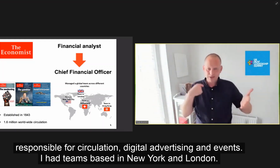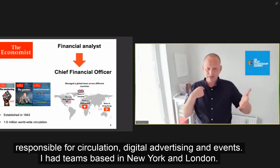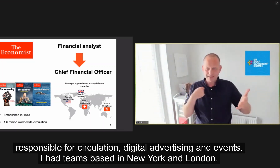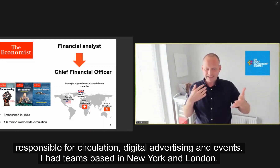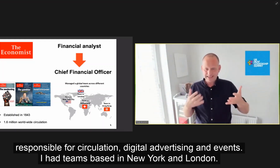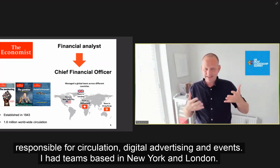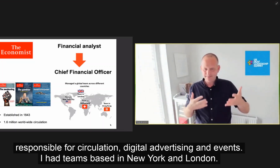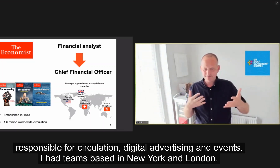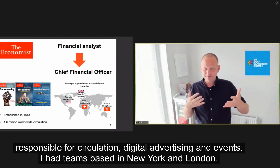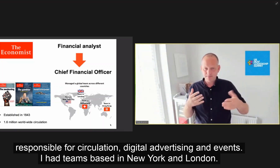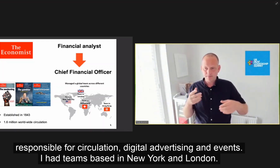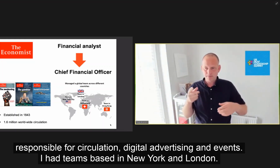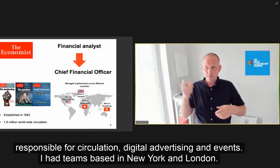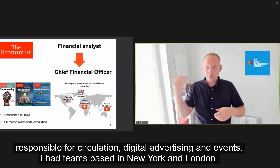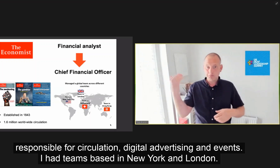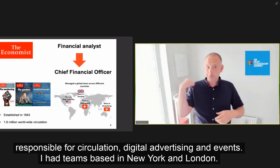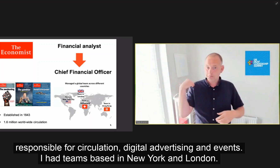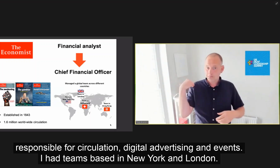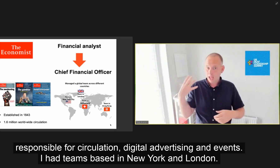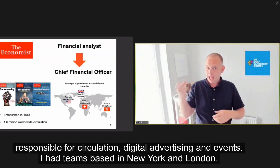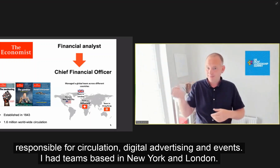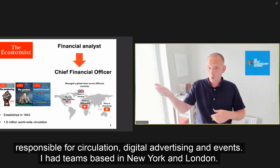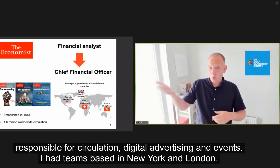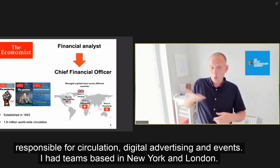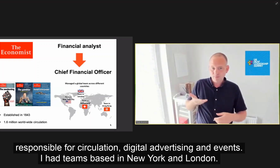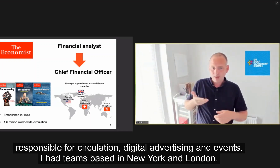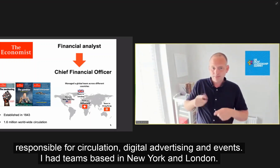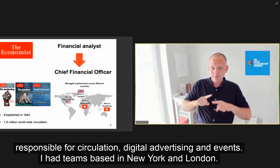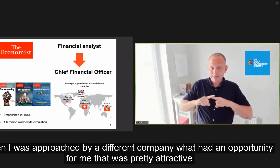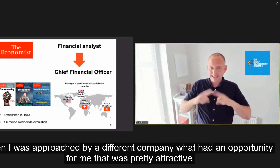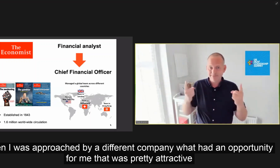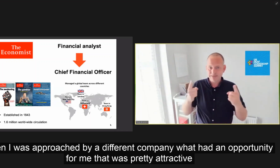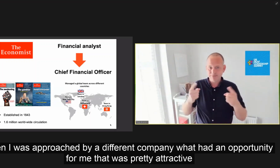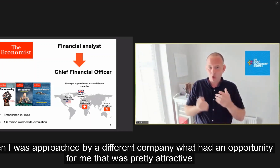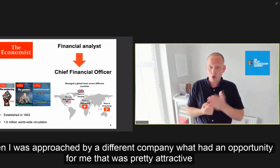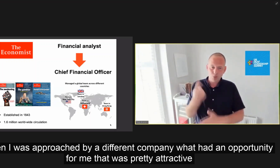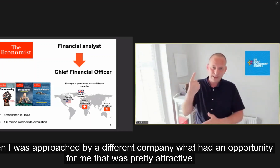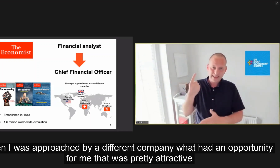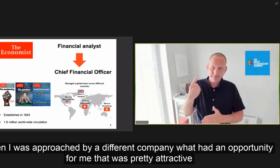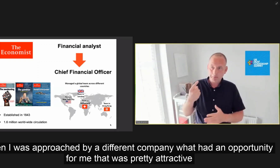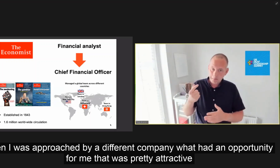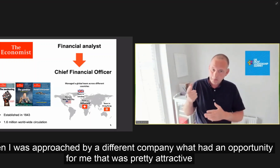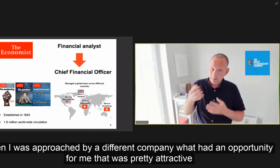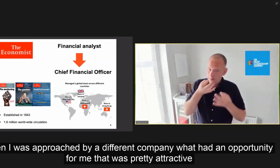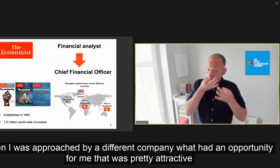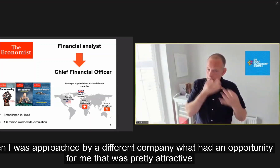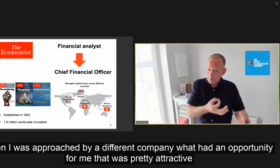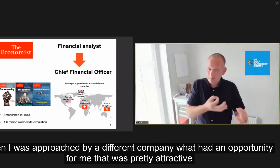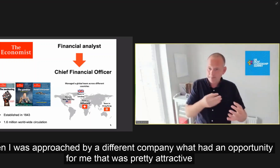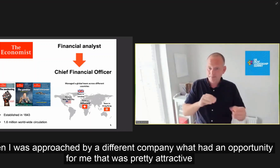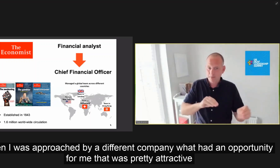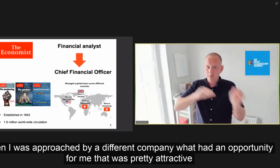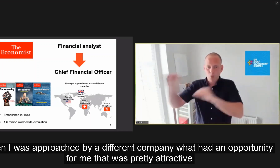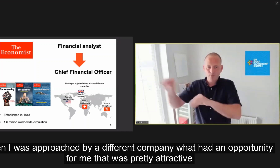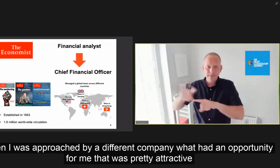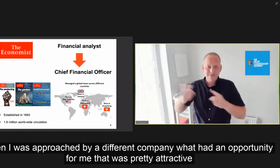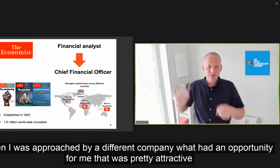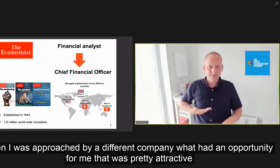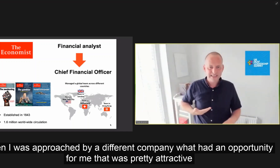I had teams based in New York and London. And then I was approached by a different company who had an opportunity for me that was